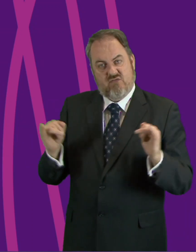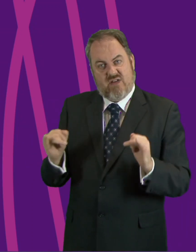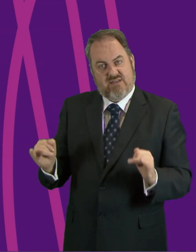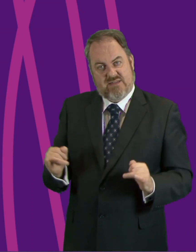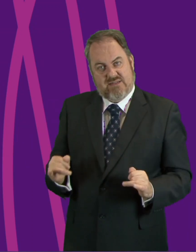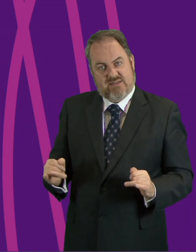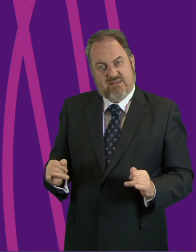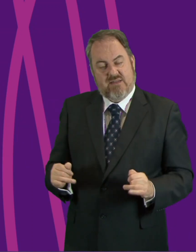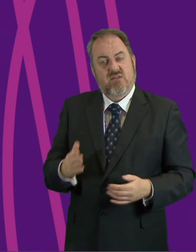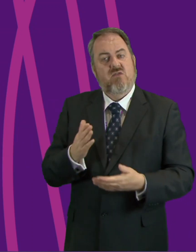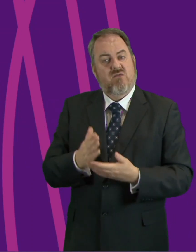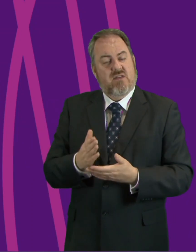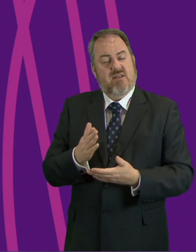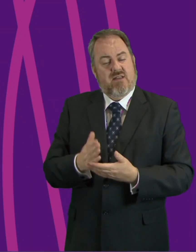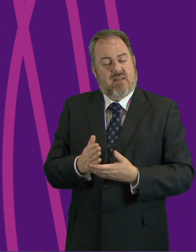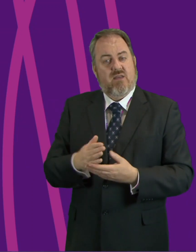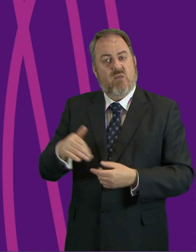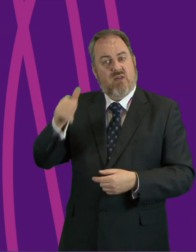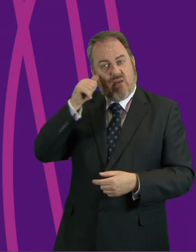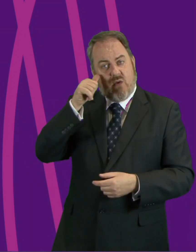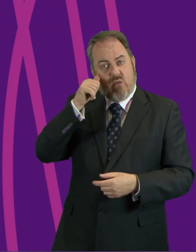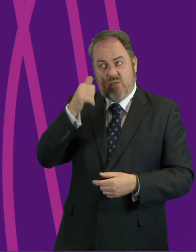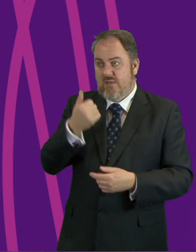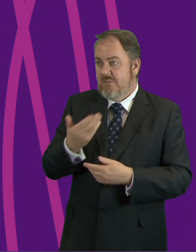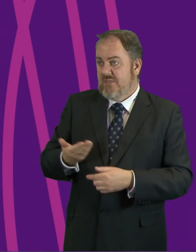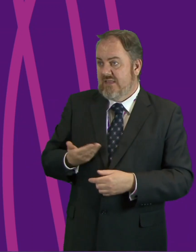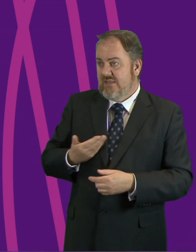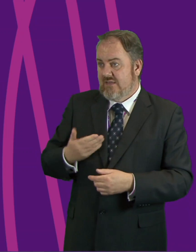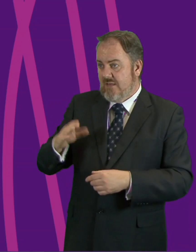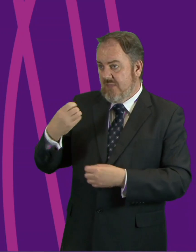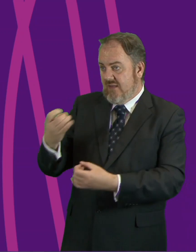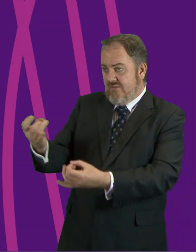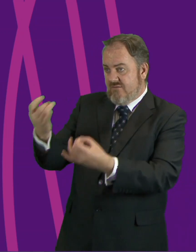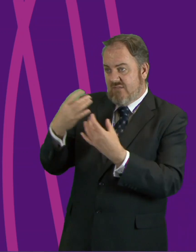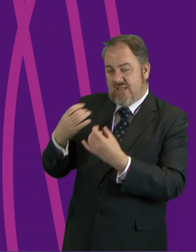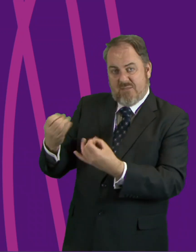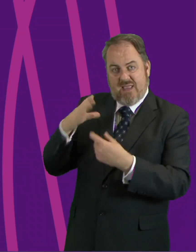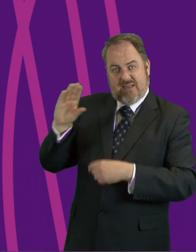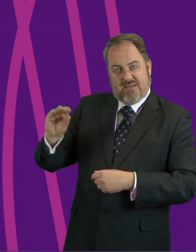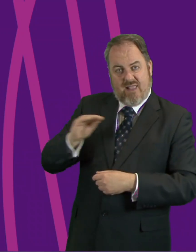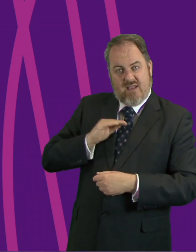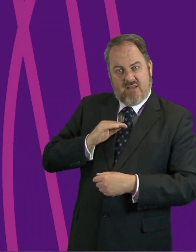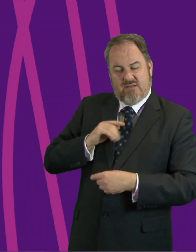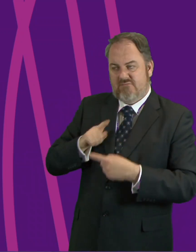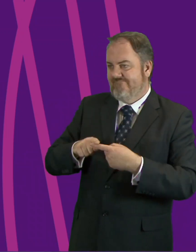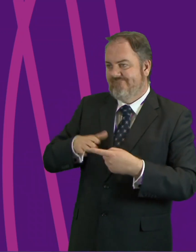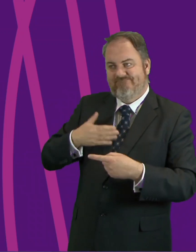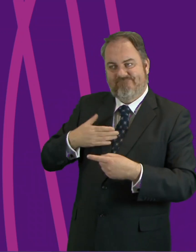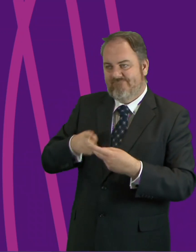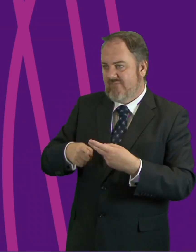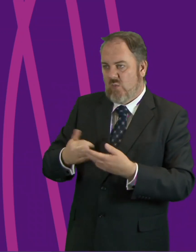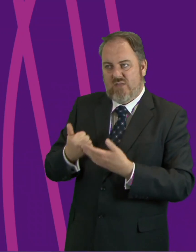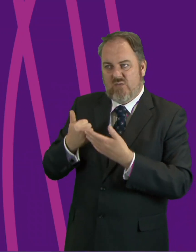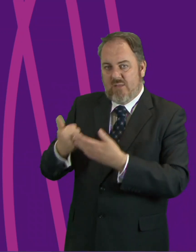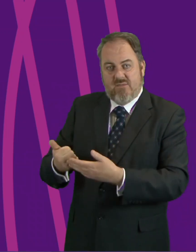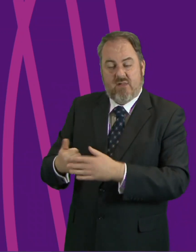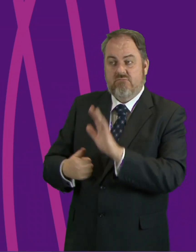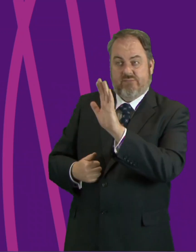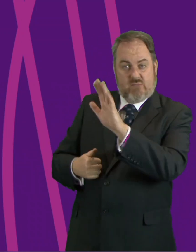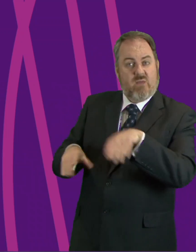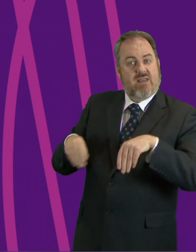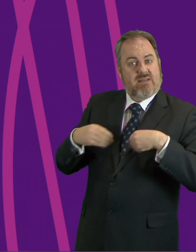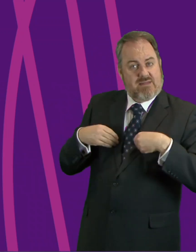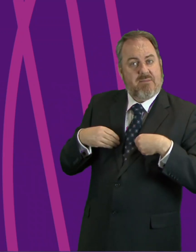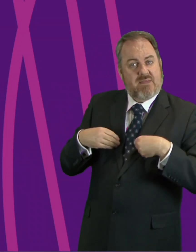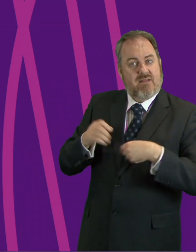feedback from different businesses. We've already made adjustments and changed our minds on certain things as we've got that feedback, and we will continue to operate